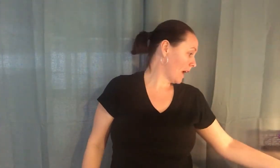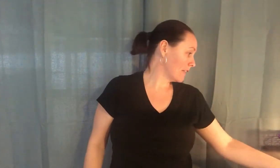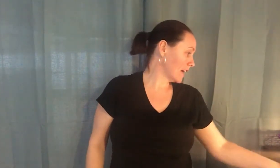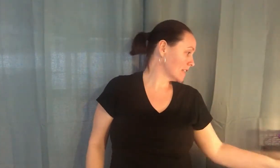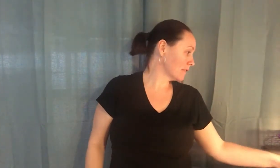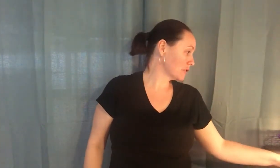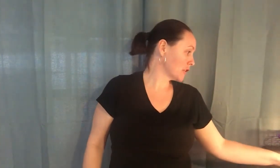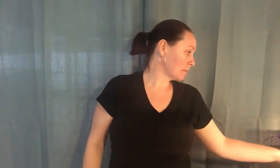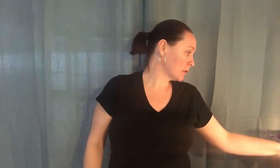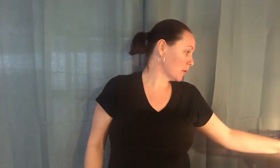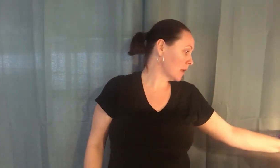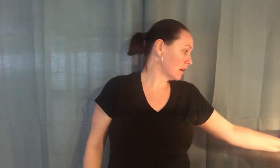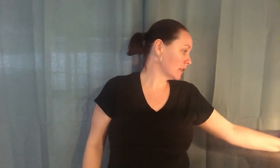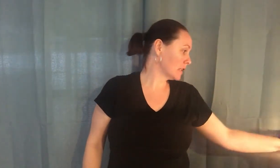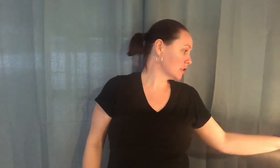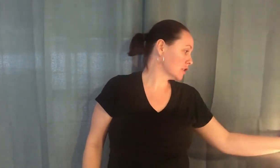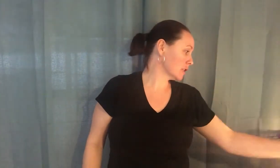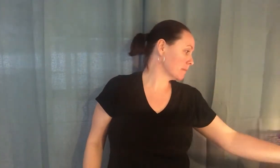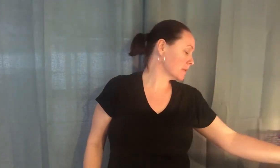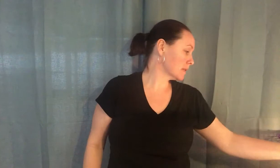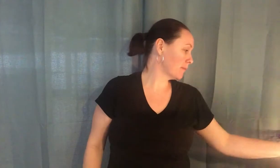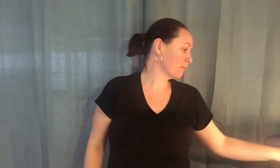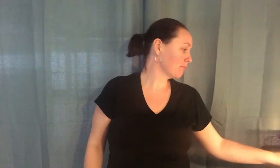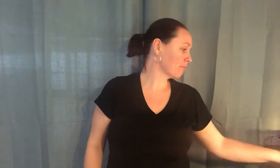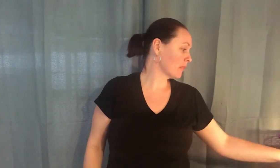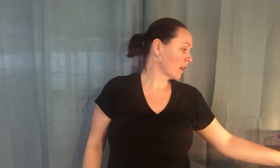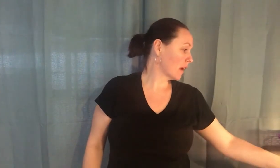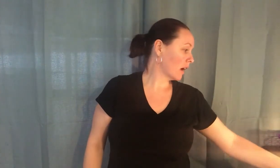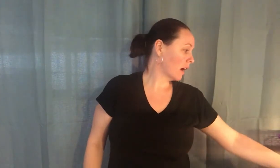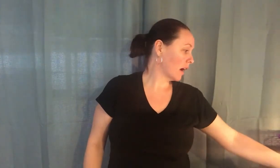And that's it for chapter 1 on relationships.